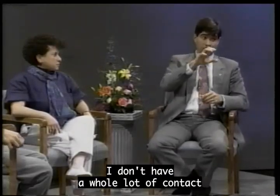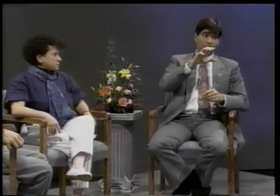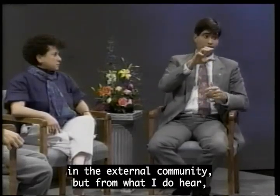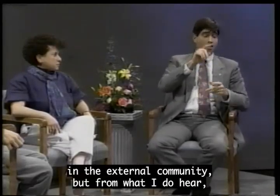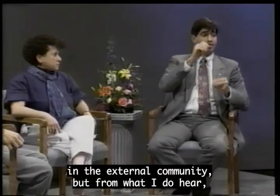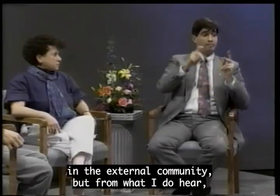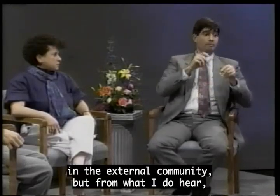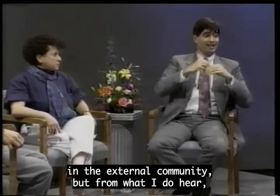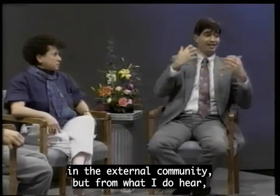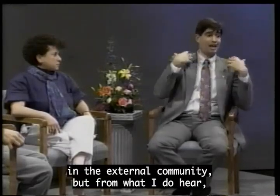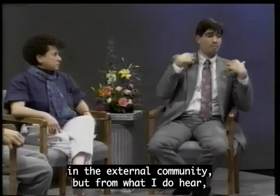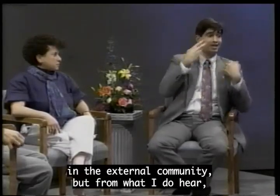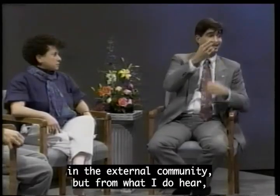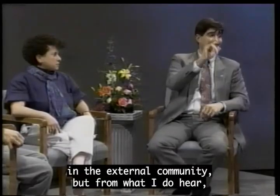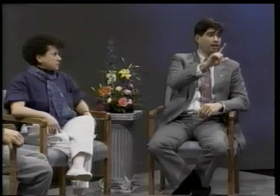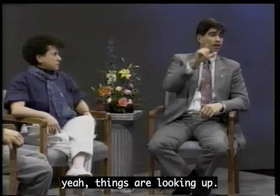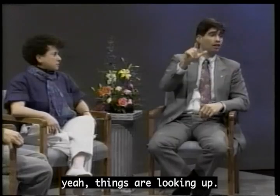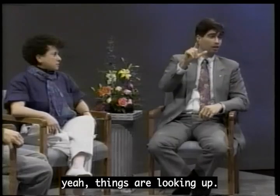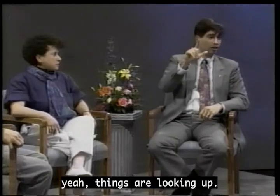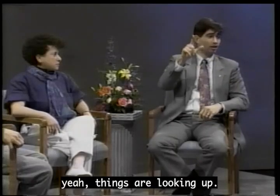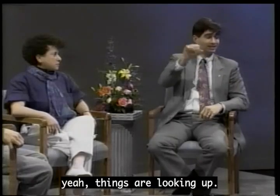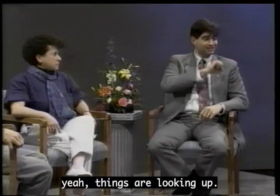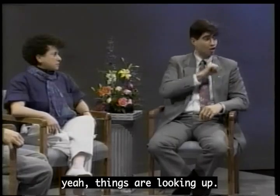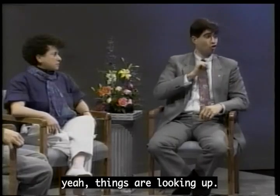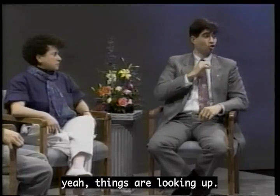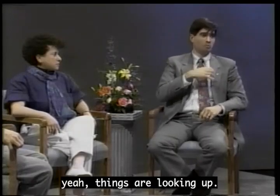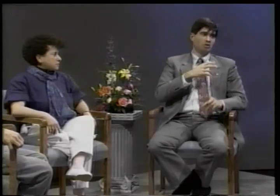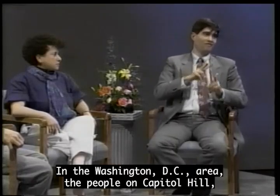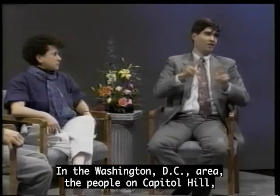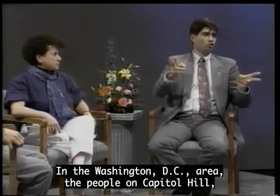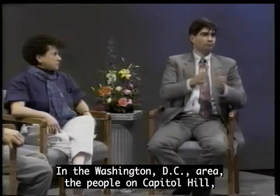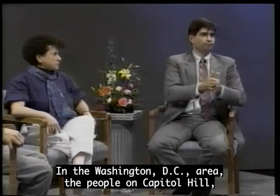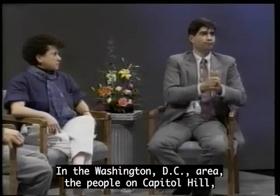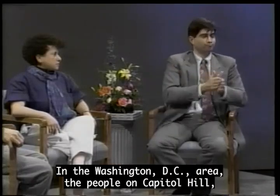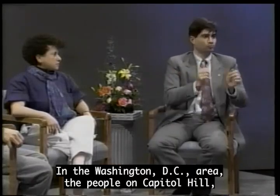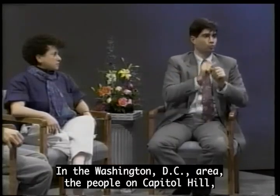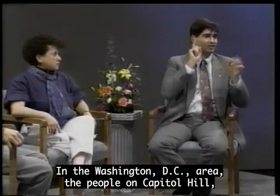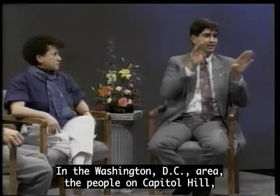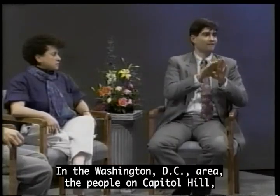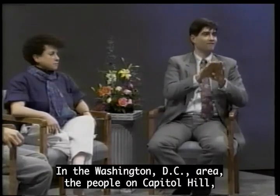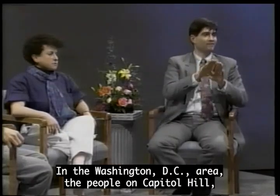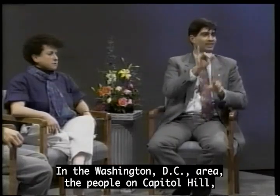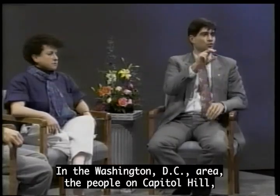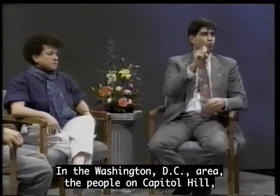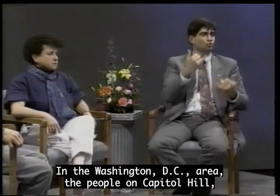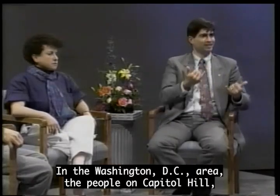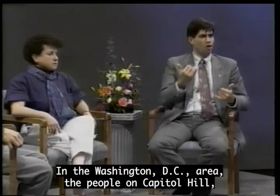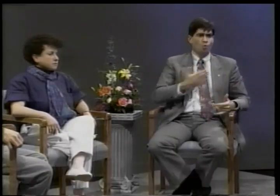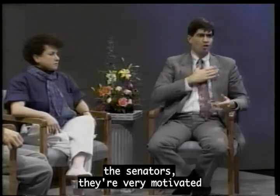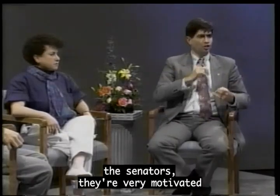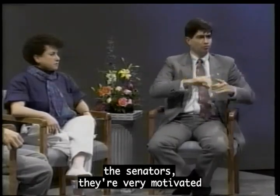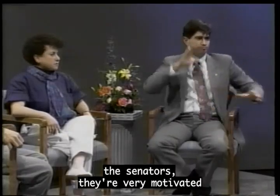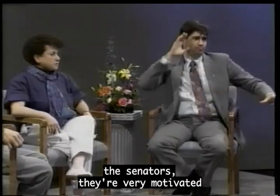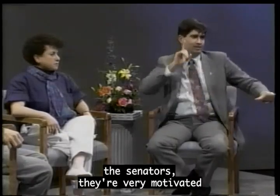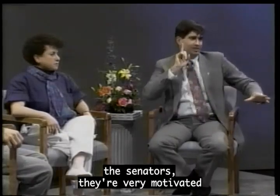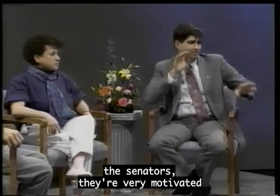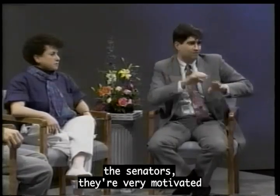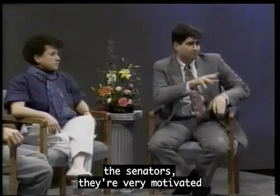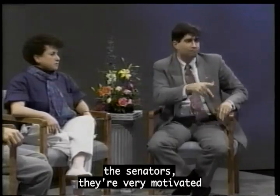up. In the Washington, D.C. area, the people on Capitol Hill, the senators, they're very motivated to work with deaf people now. They're willing to